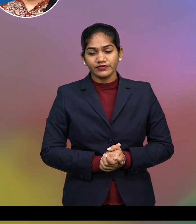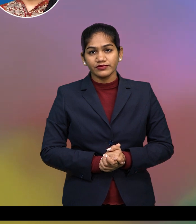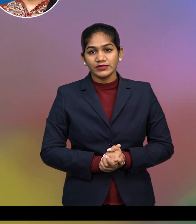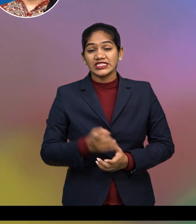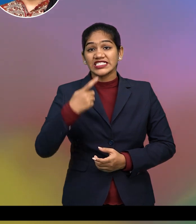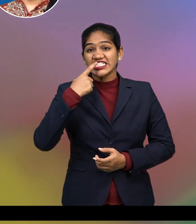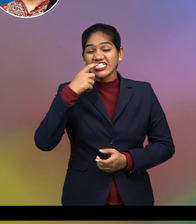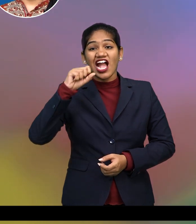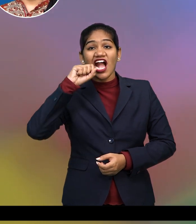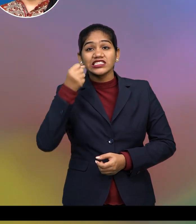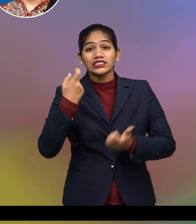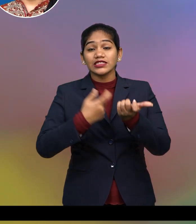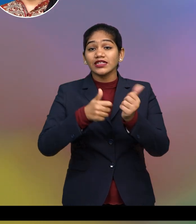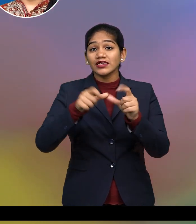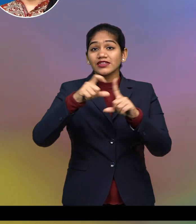radish,